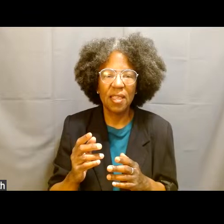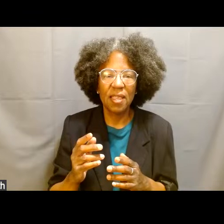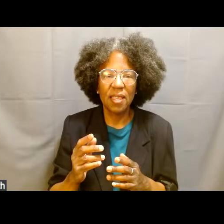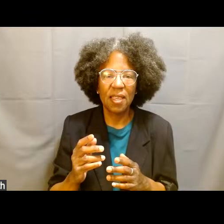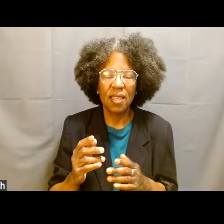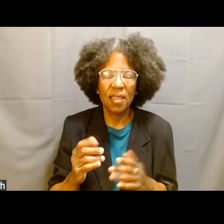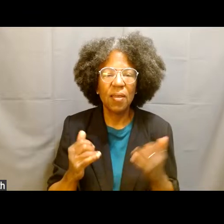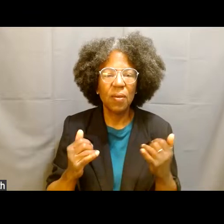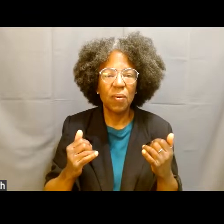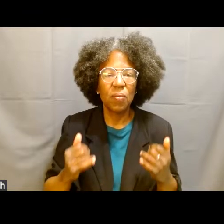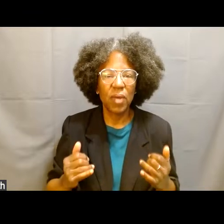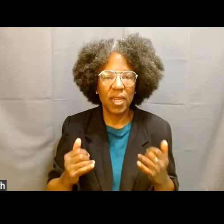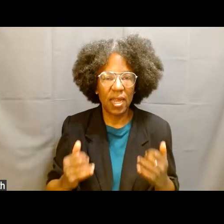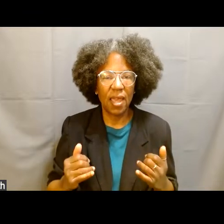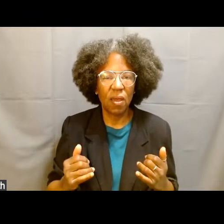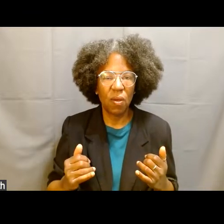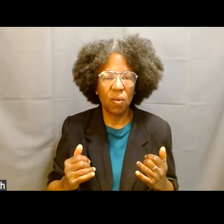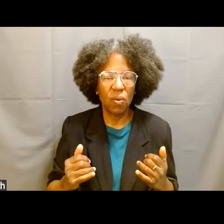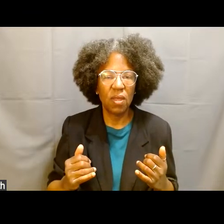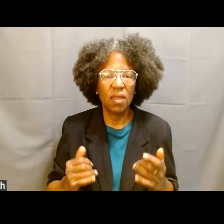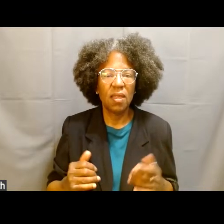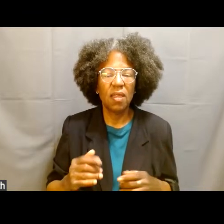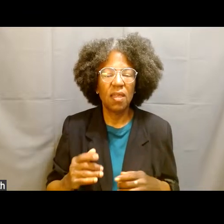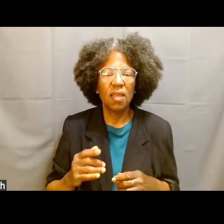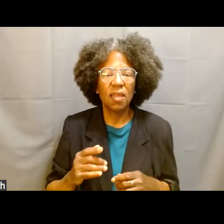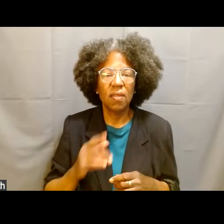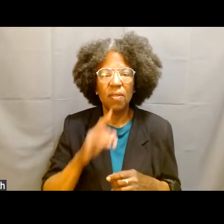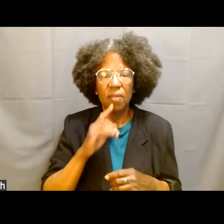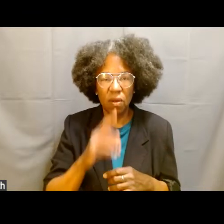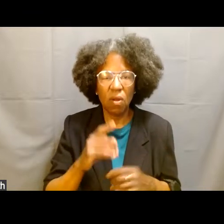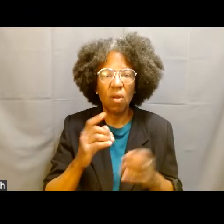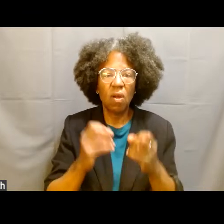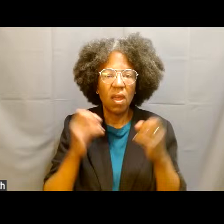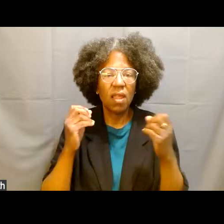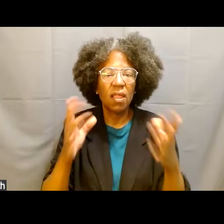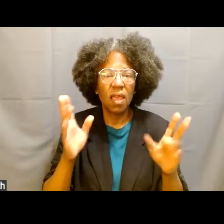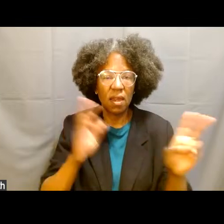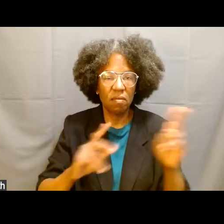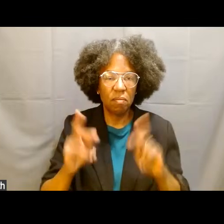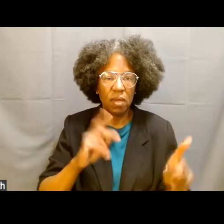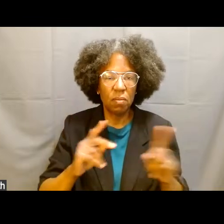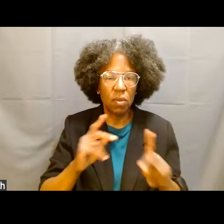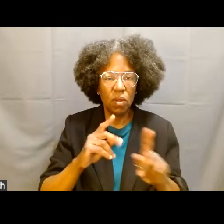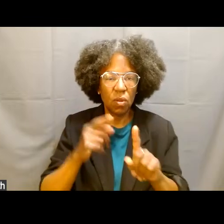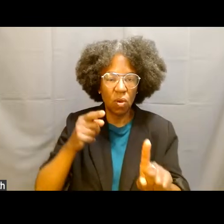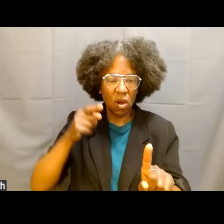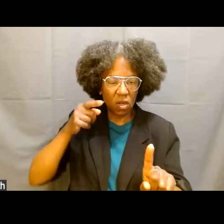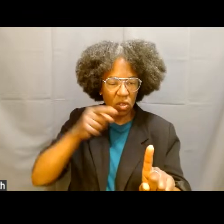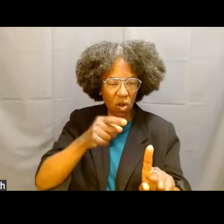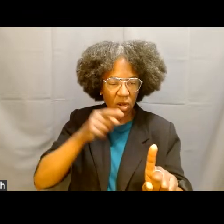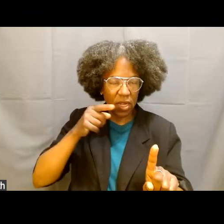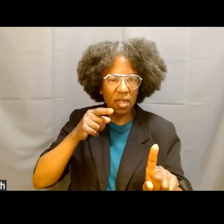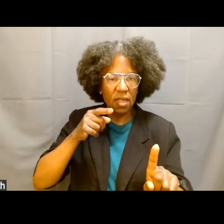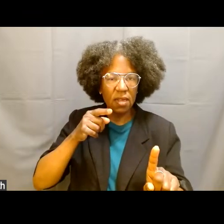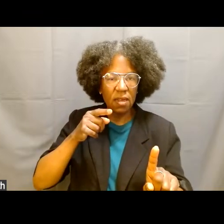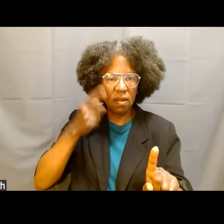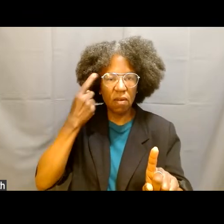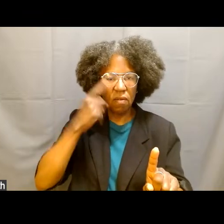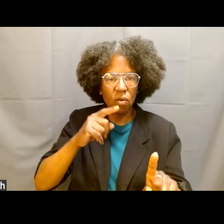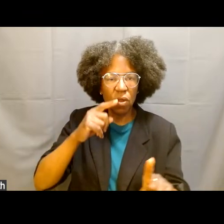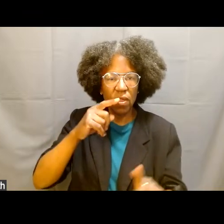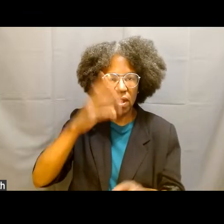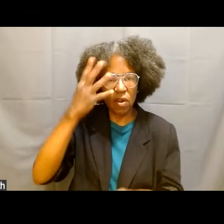Right now, there are a lot of folks being targeted for their immigration